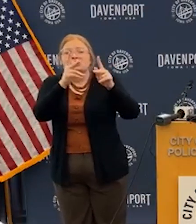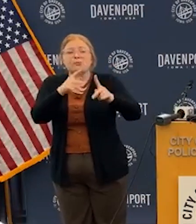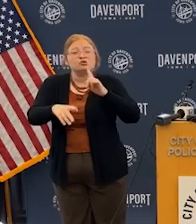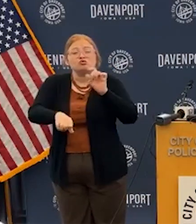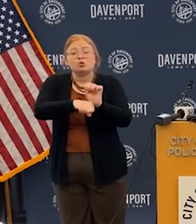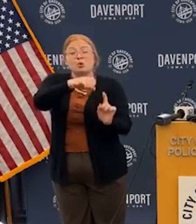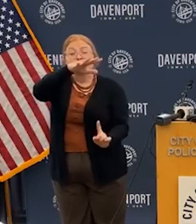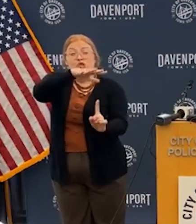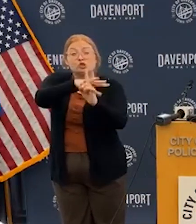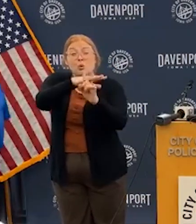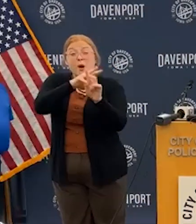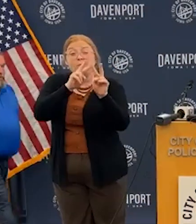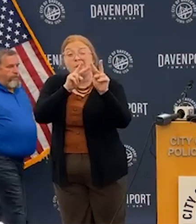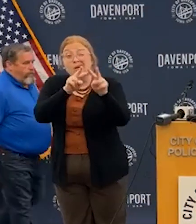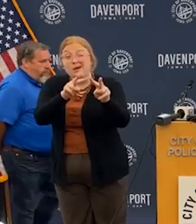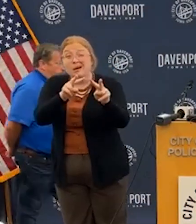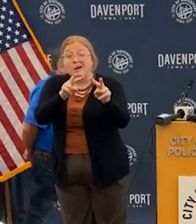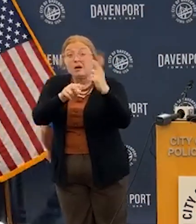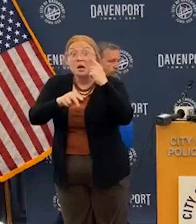before that work began?